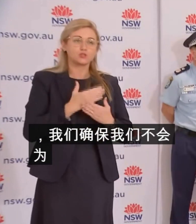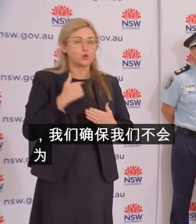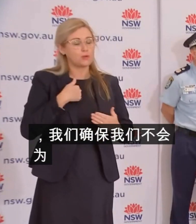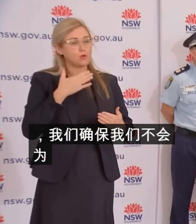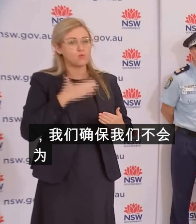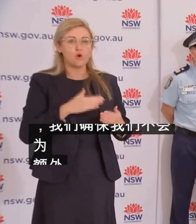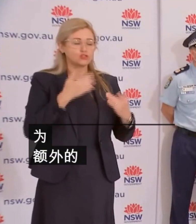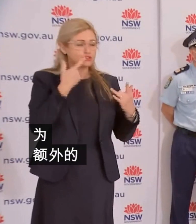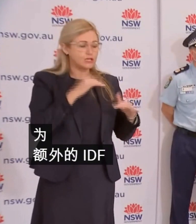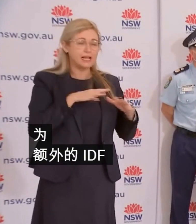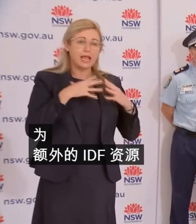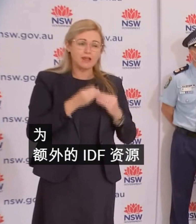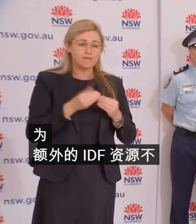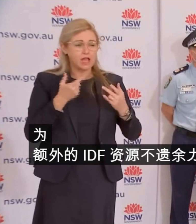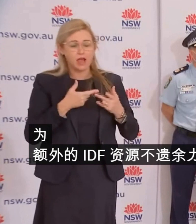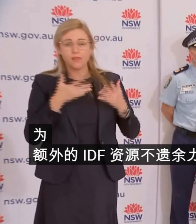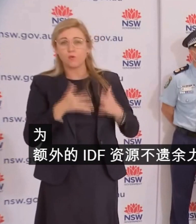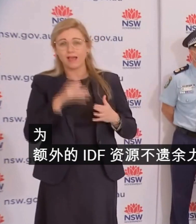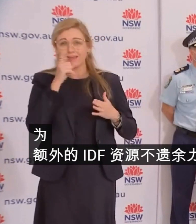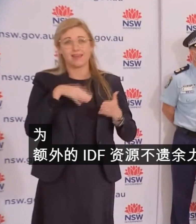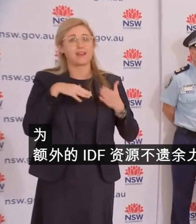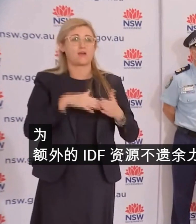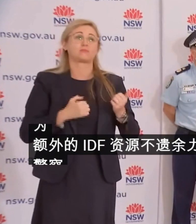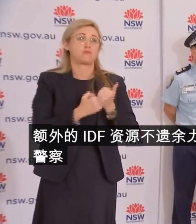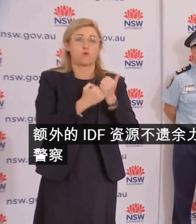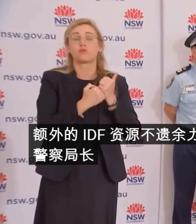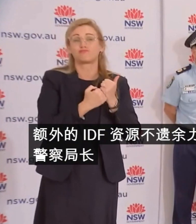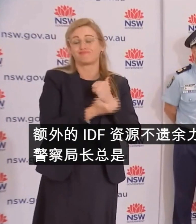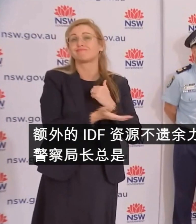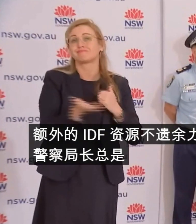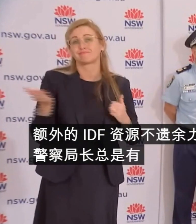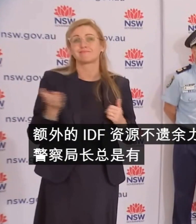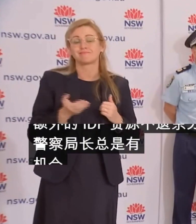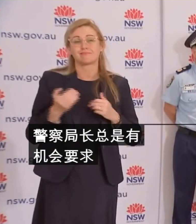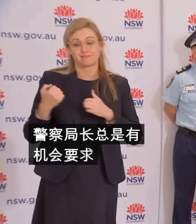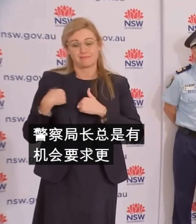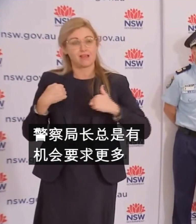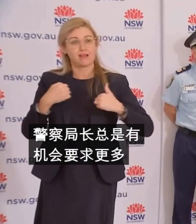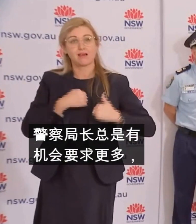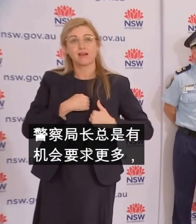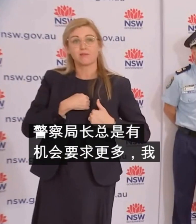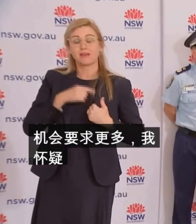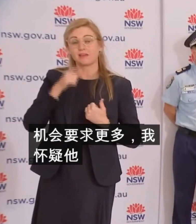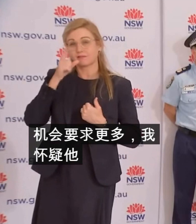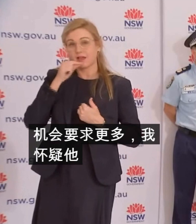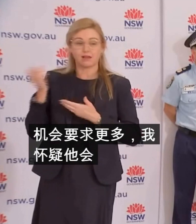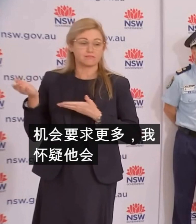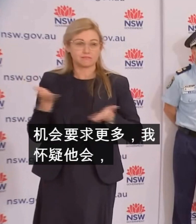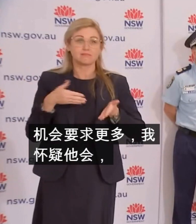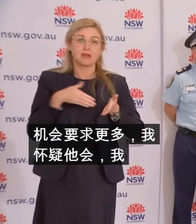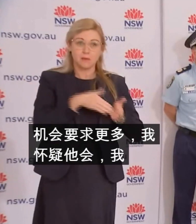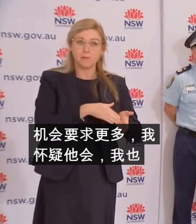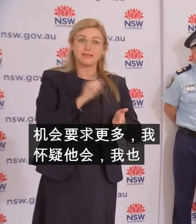relation to extra ADF resources, of course, the Police Commissioner always has that opportunity to ask for more, and I suspect he